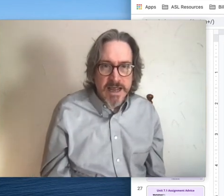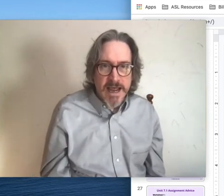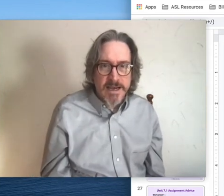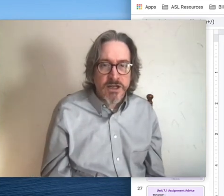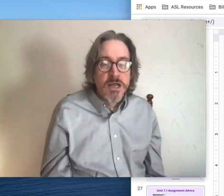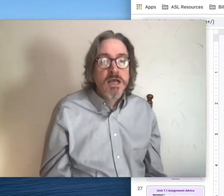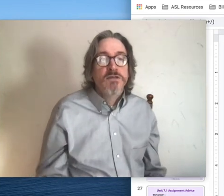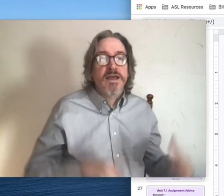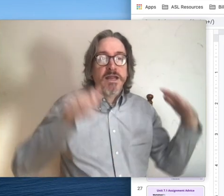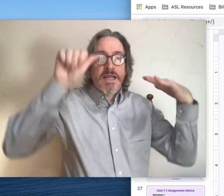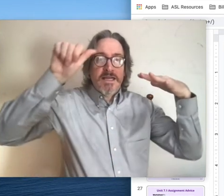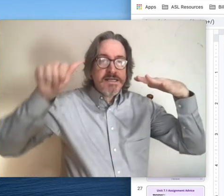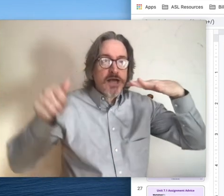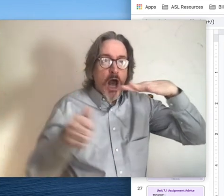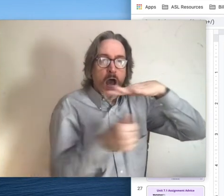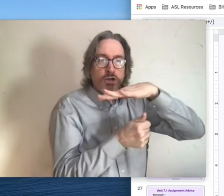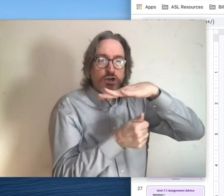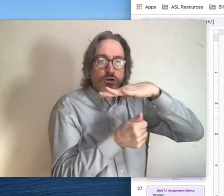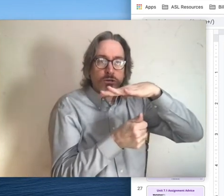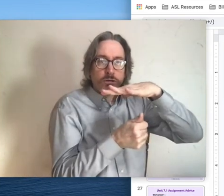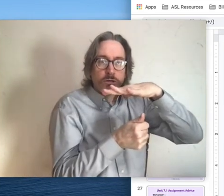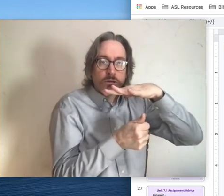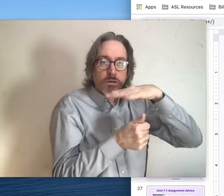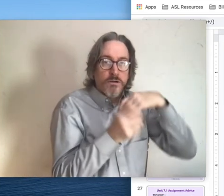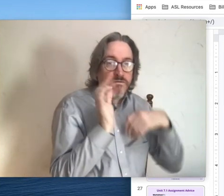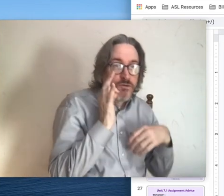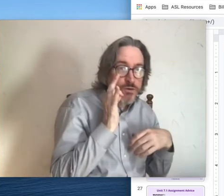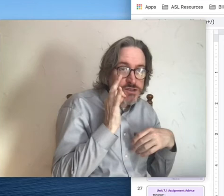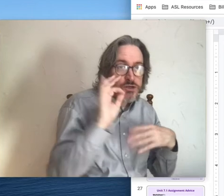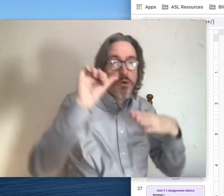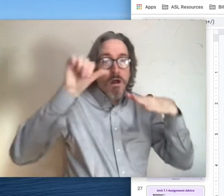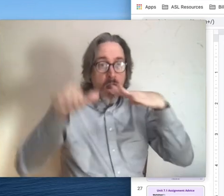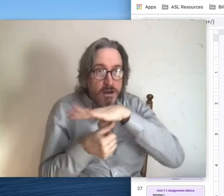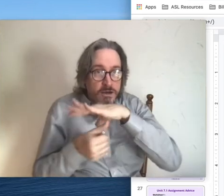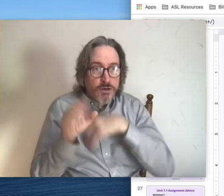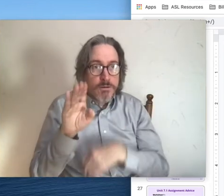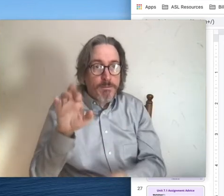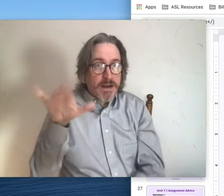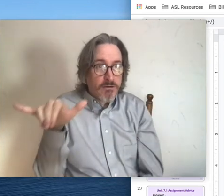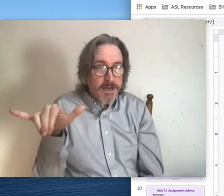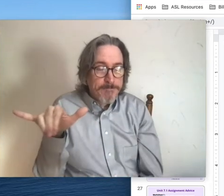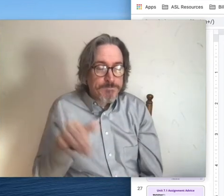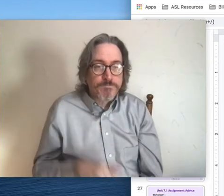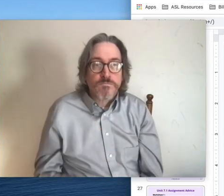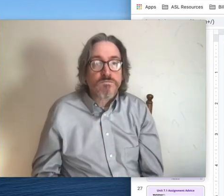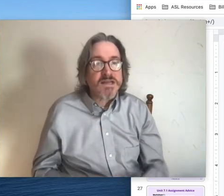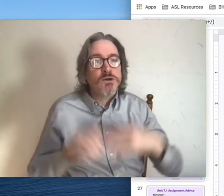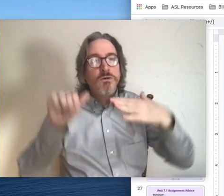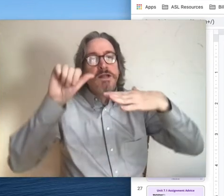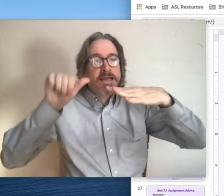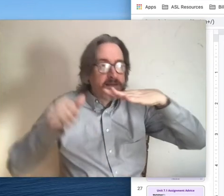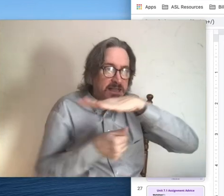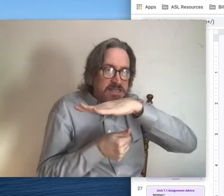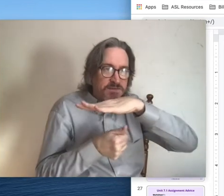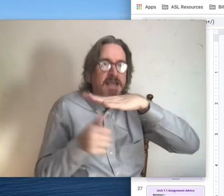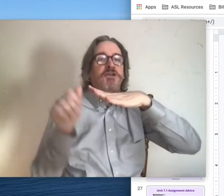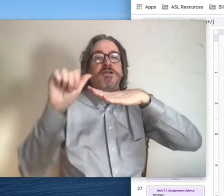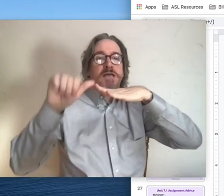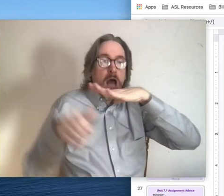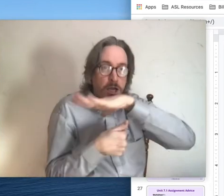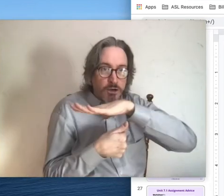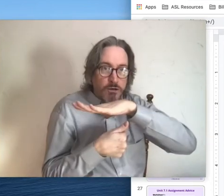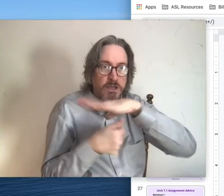it, and then he does under fruits or under berry. So like the